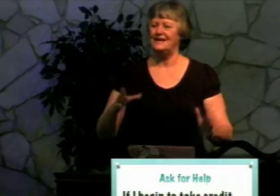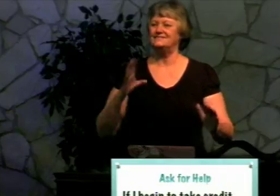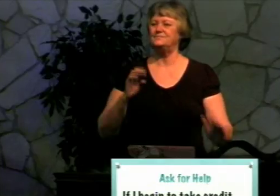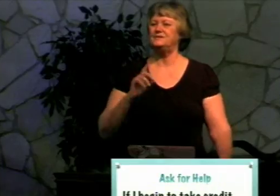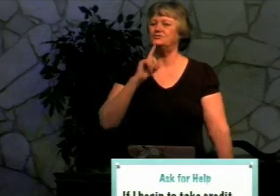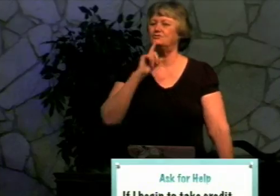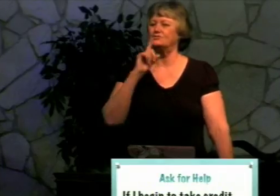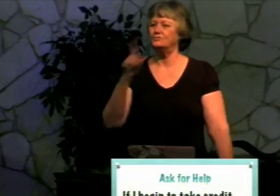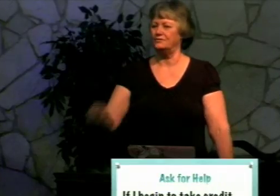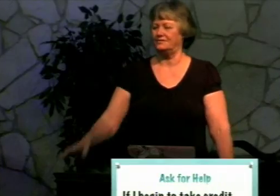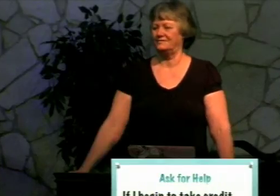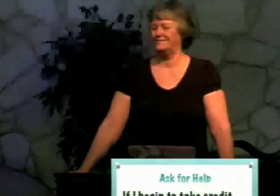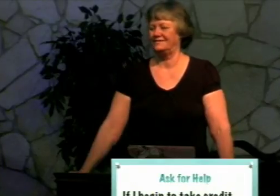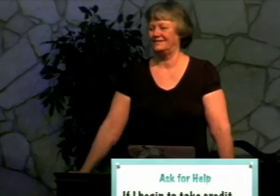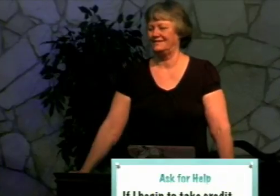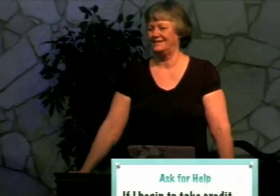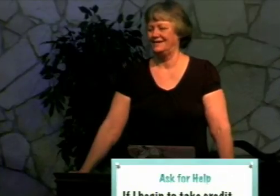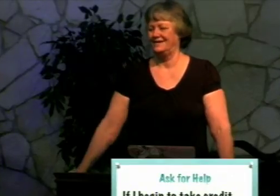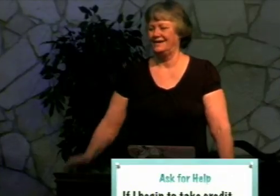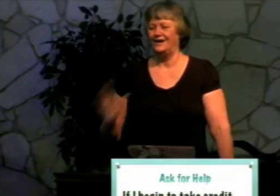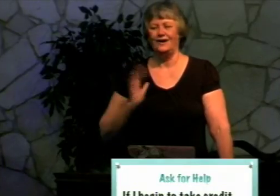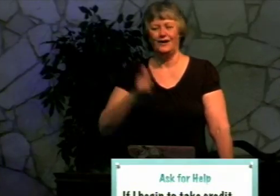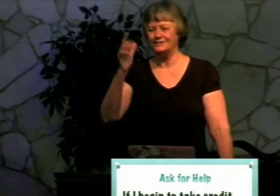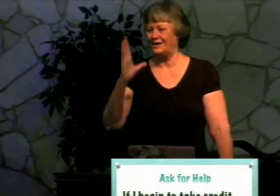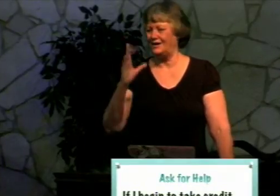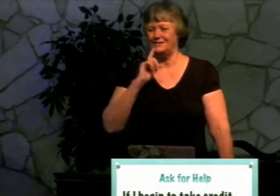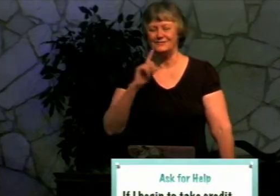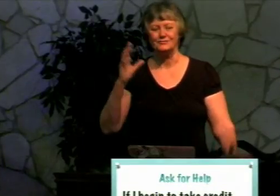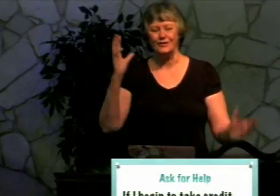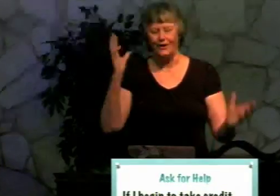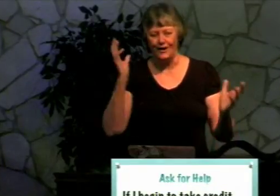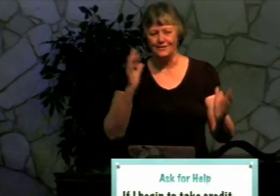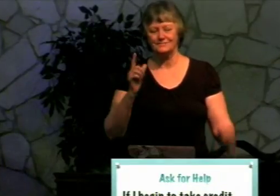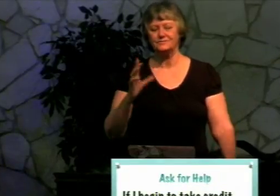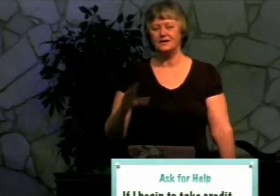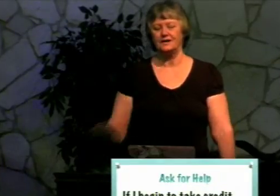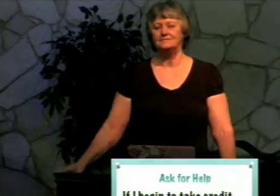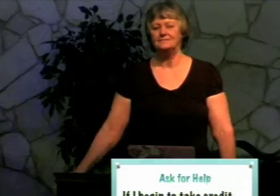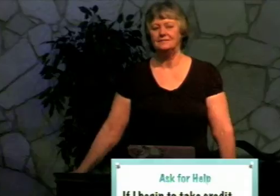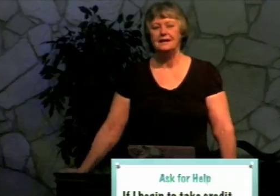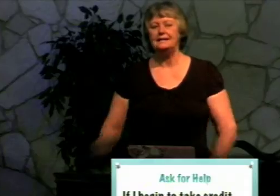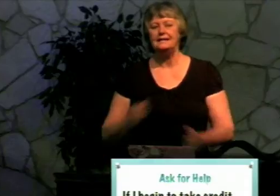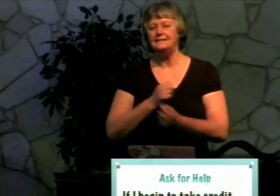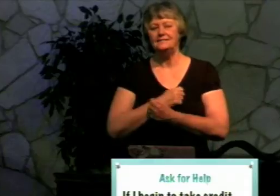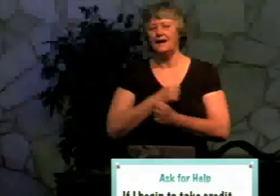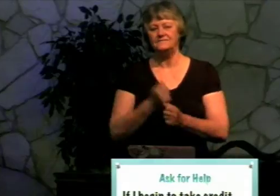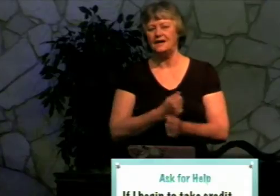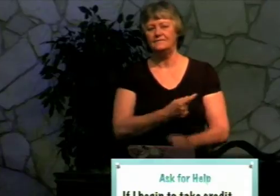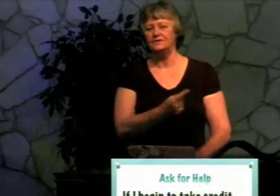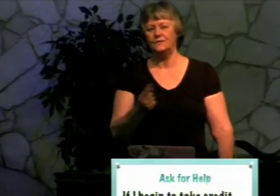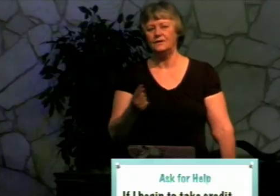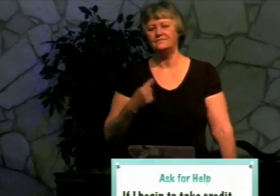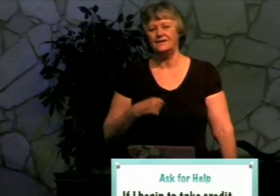Let's be sure. Our God is an awesome God, and He loves every one of